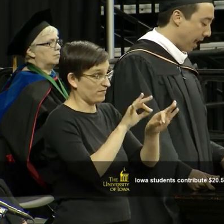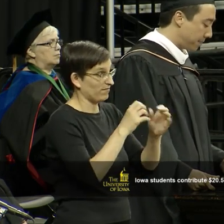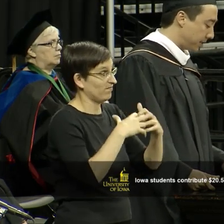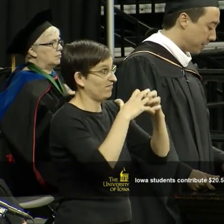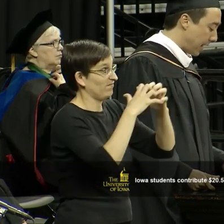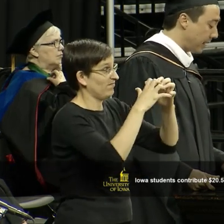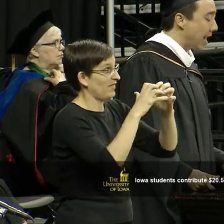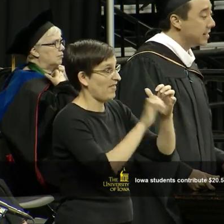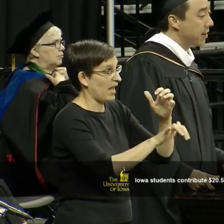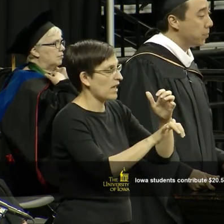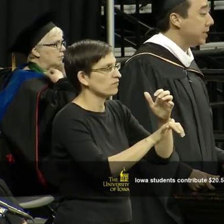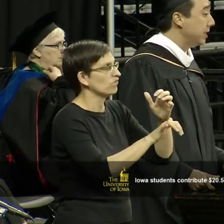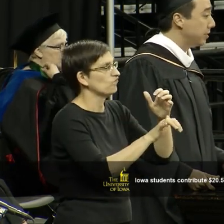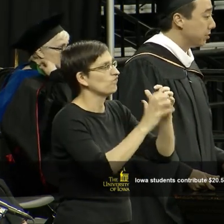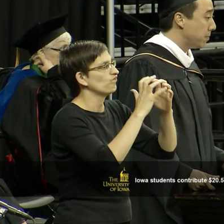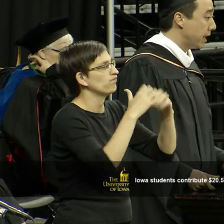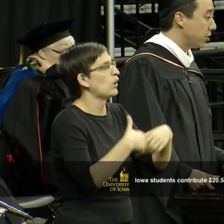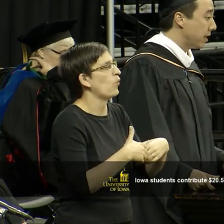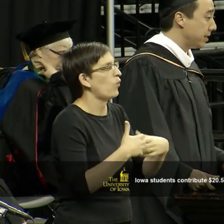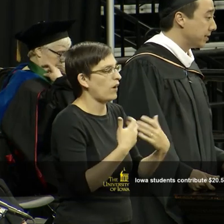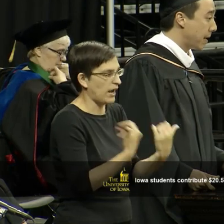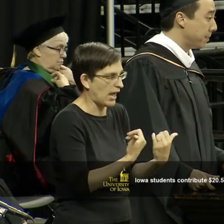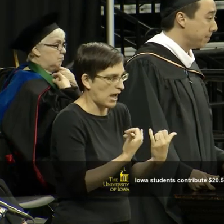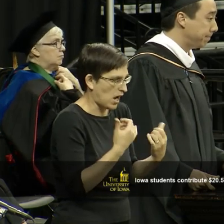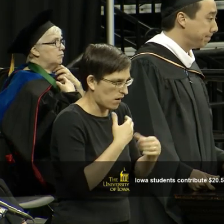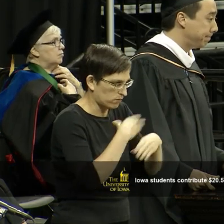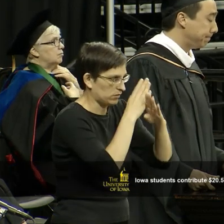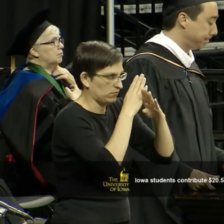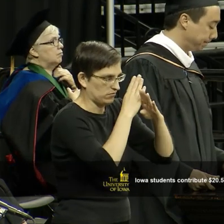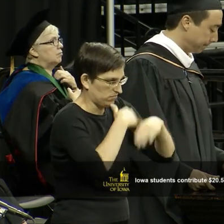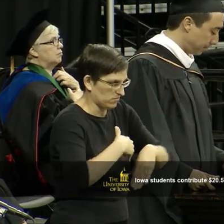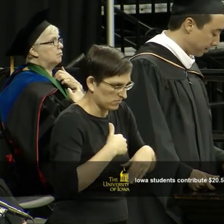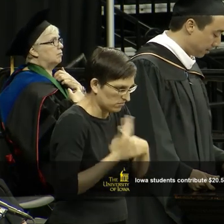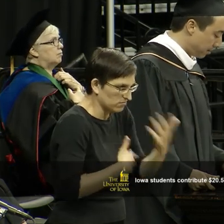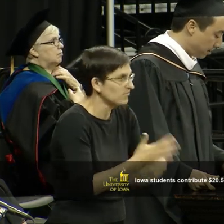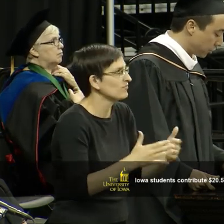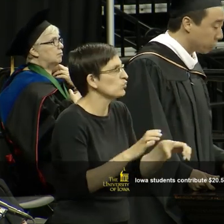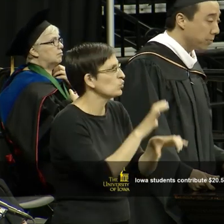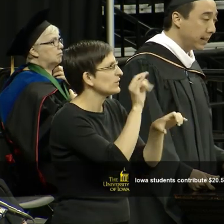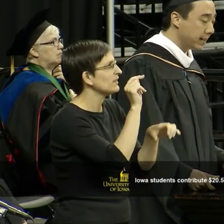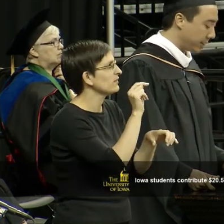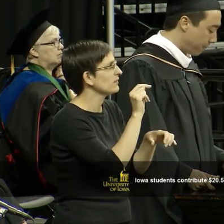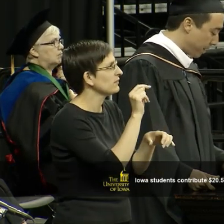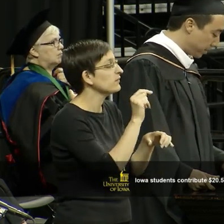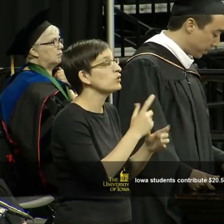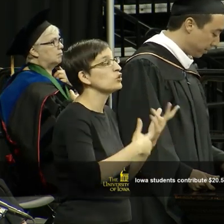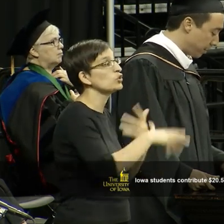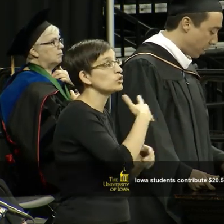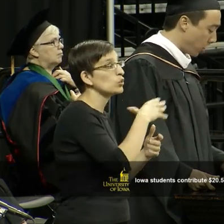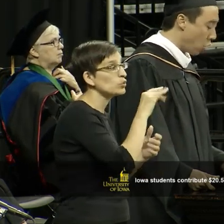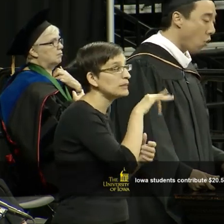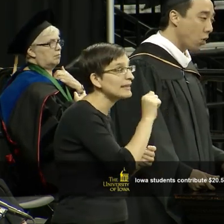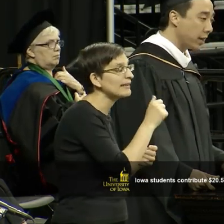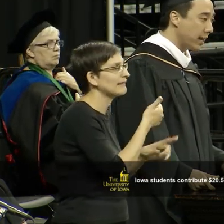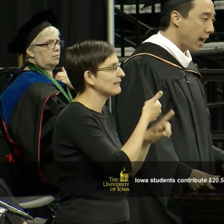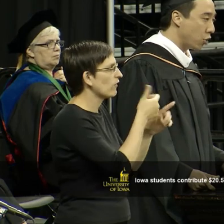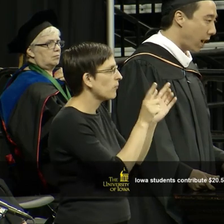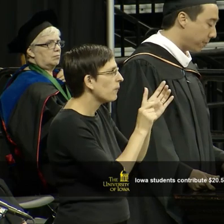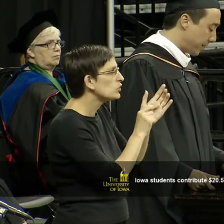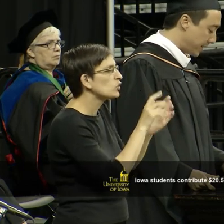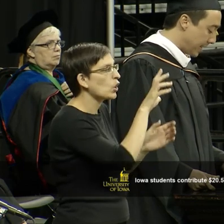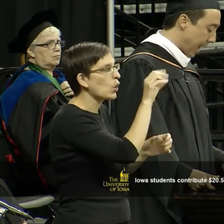have collapsed, and it has never been easier to make your ideas happen. Social media, self-publishing,